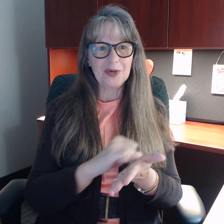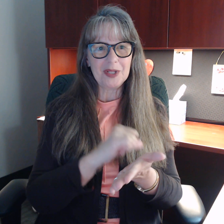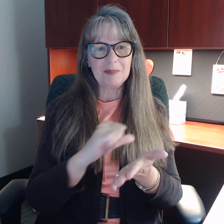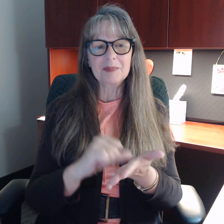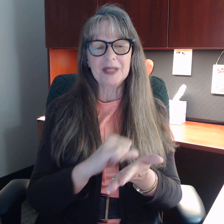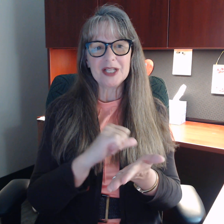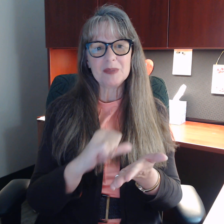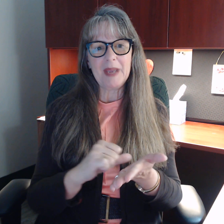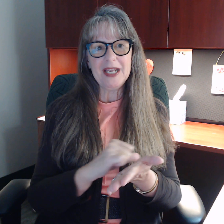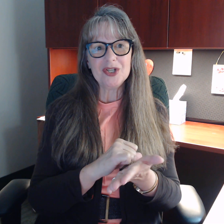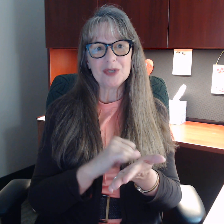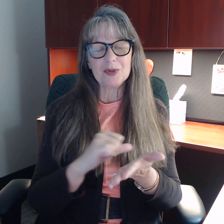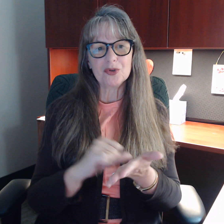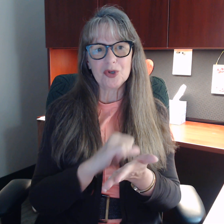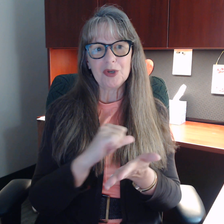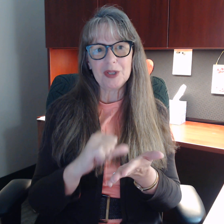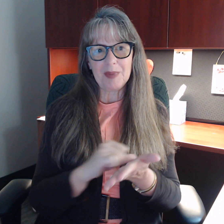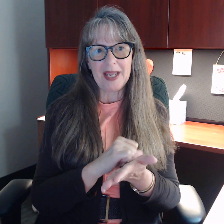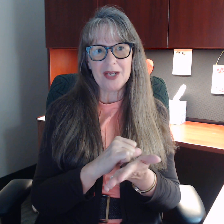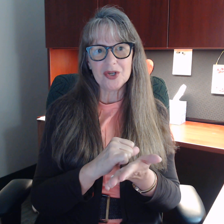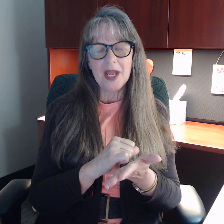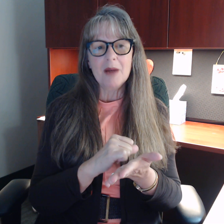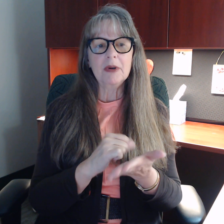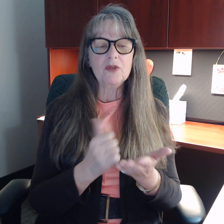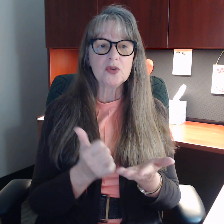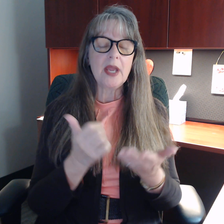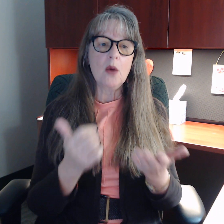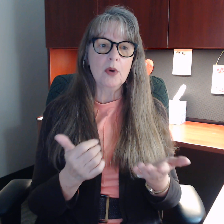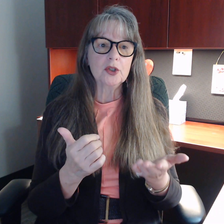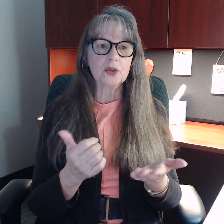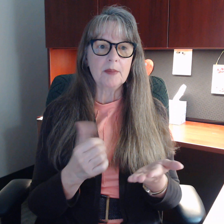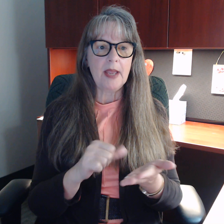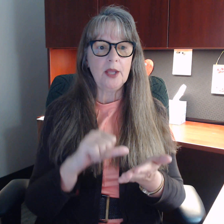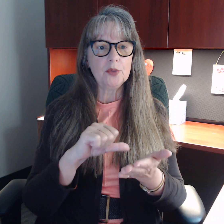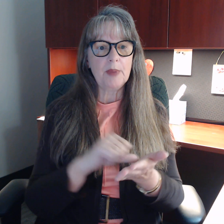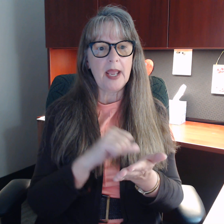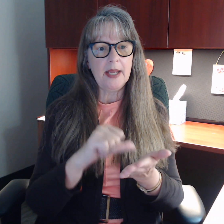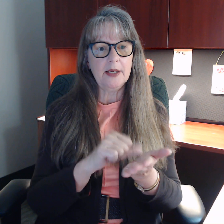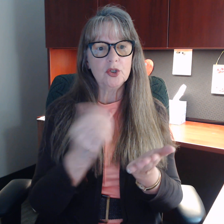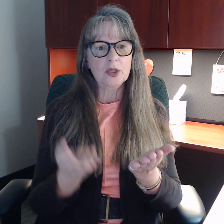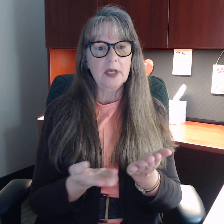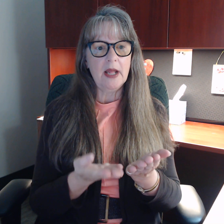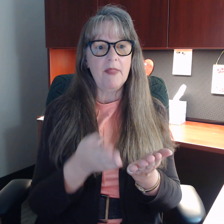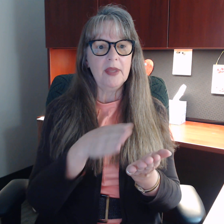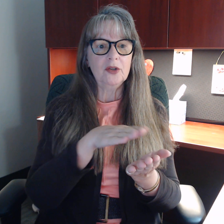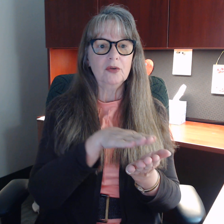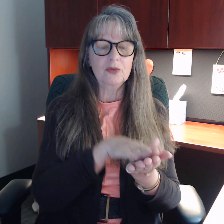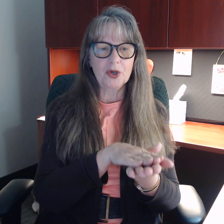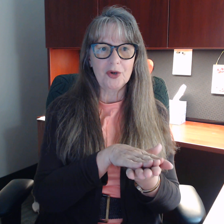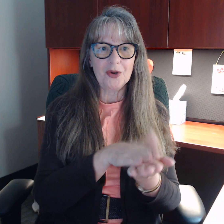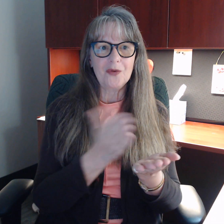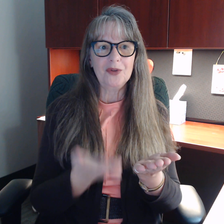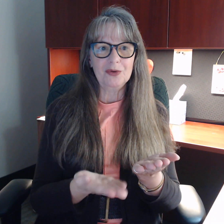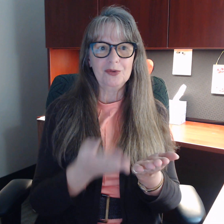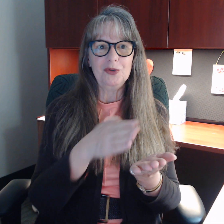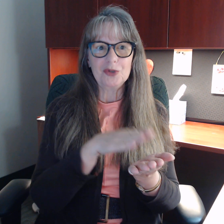But that's pages, but you're turning the page. But if you say, I want to turn the page, and then you turn it out, you turn